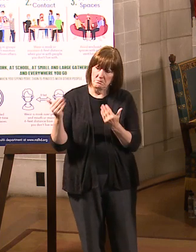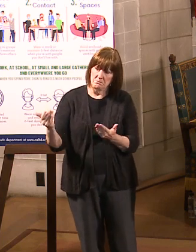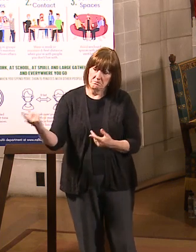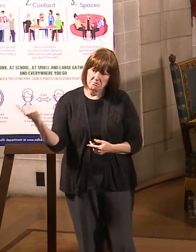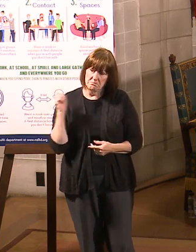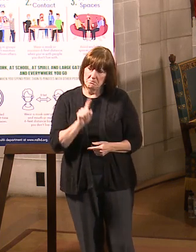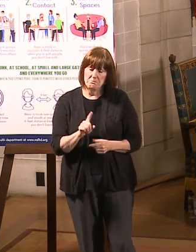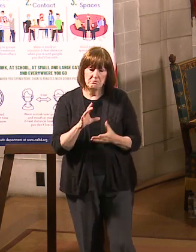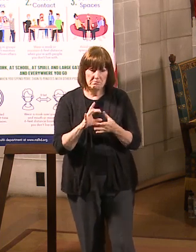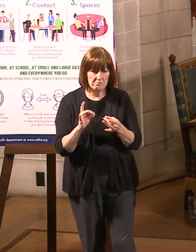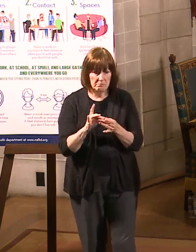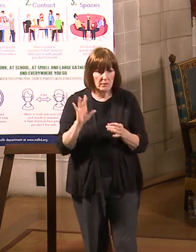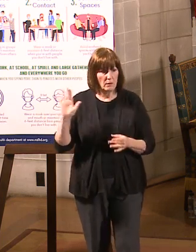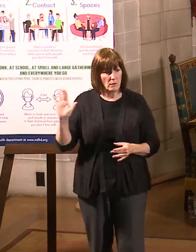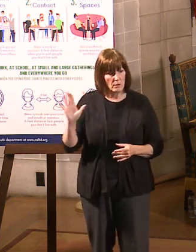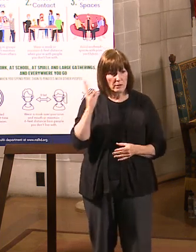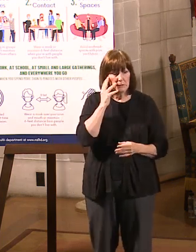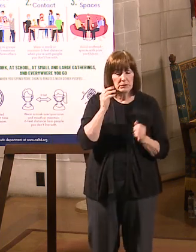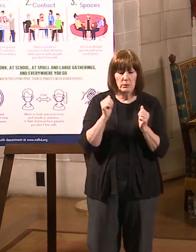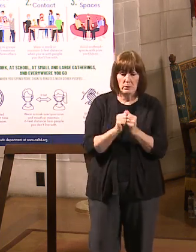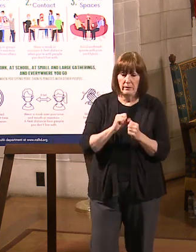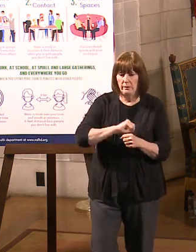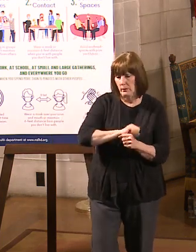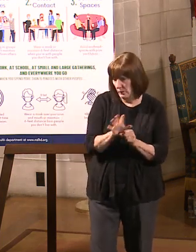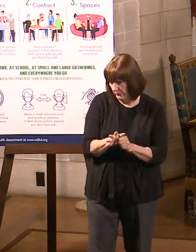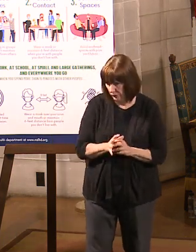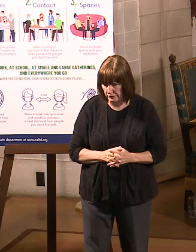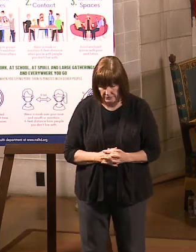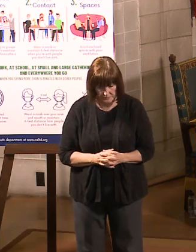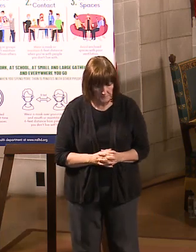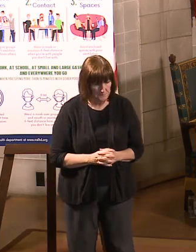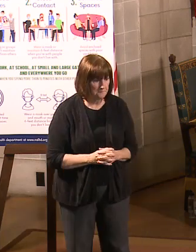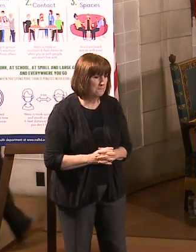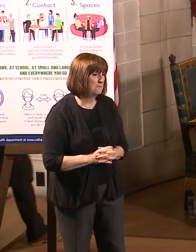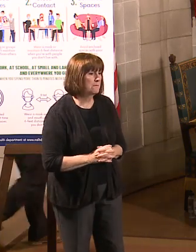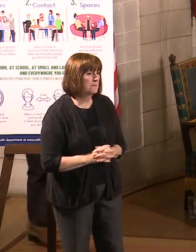your experience with the coronavirus.